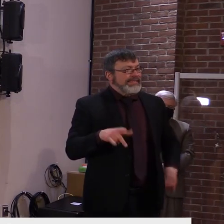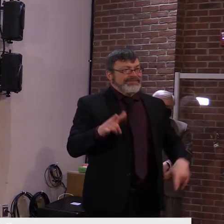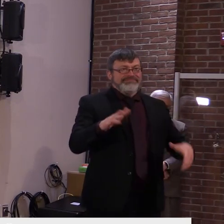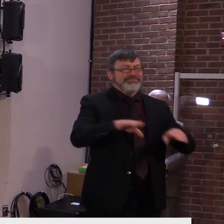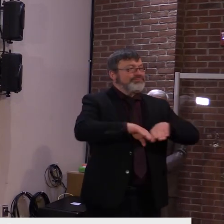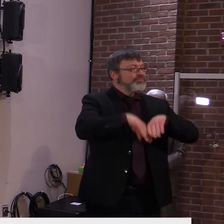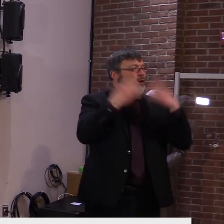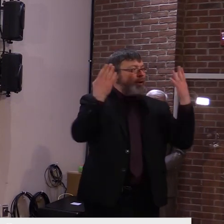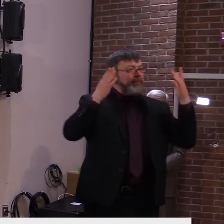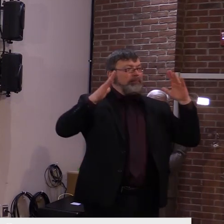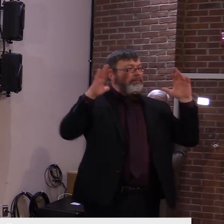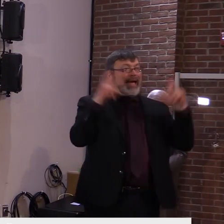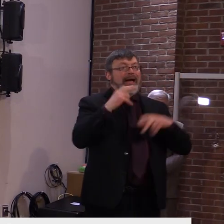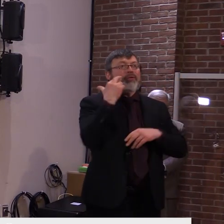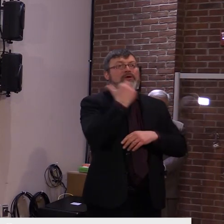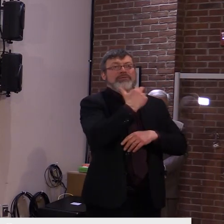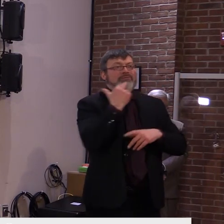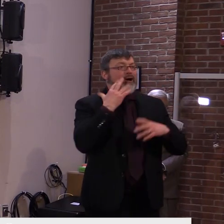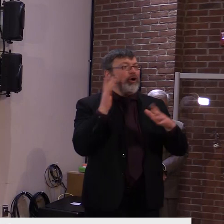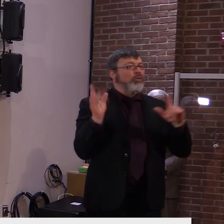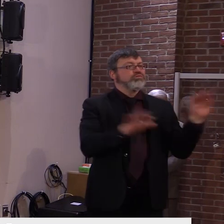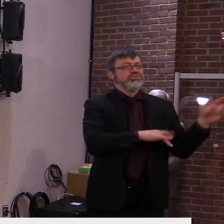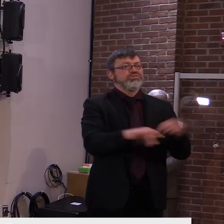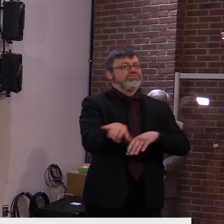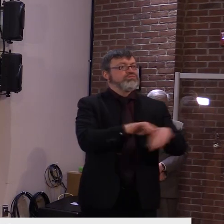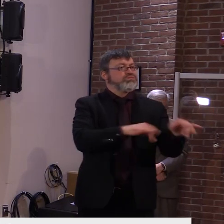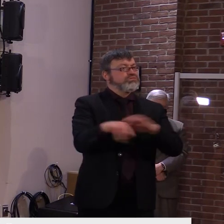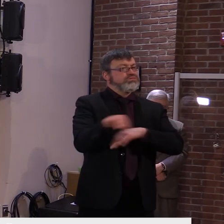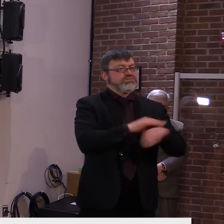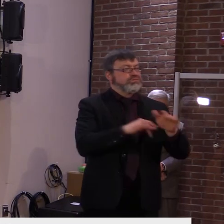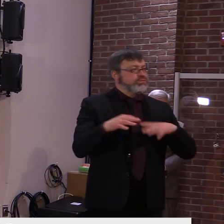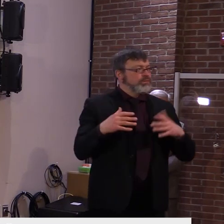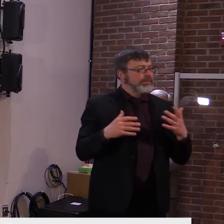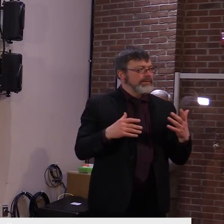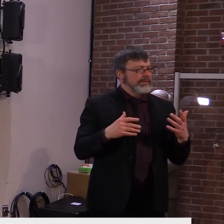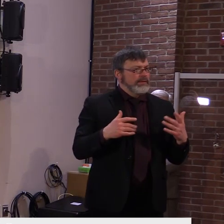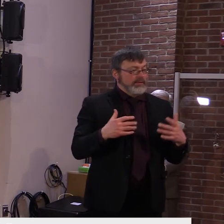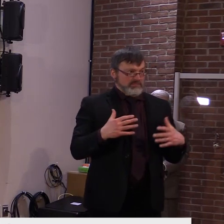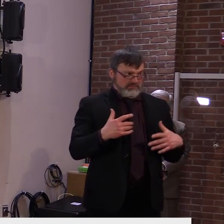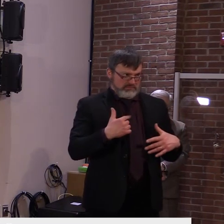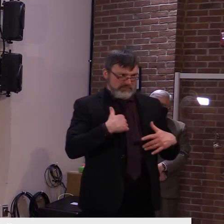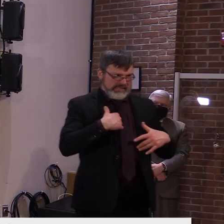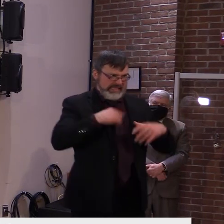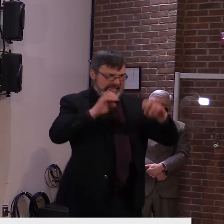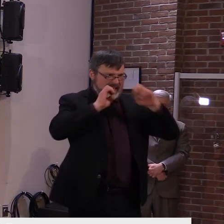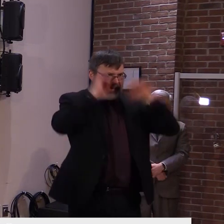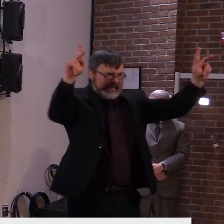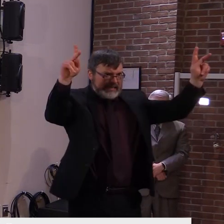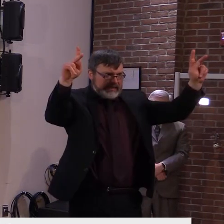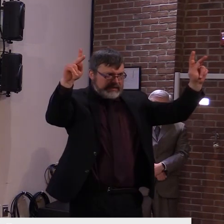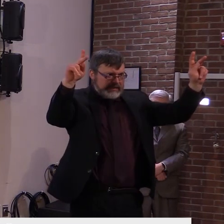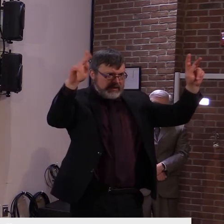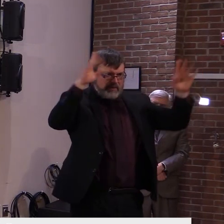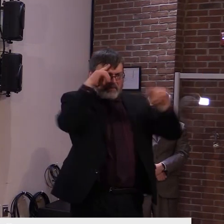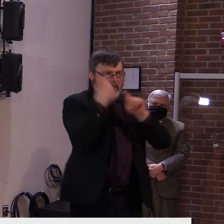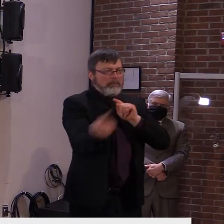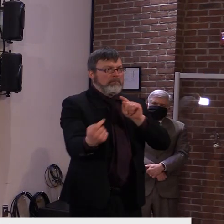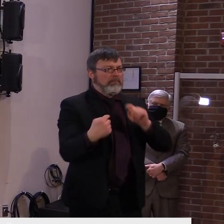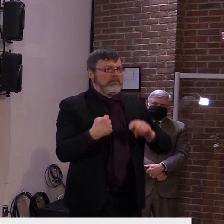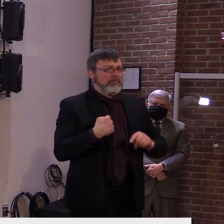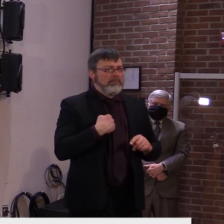I could not disagree with these decisions more. Now, don't misunderstand me. I do want this for Vermont as